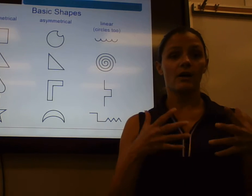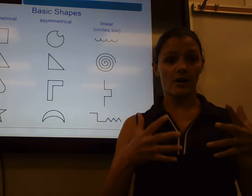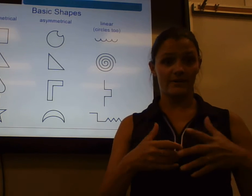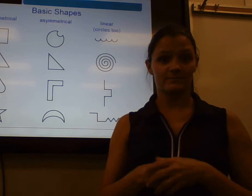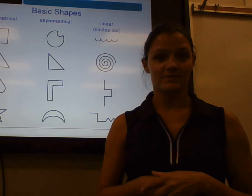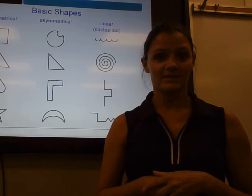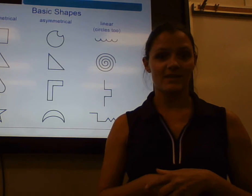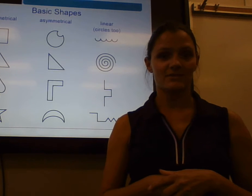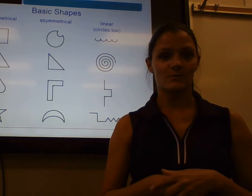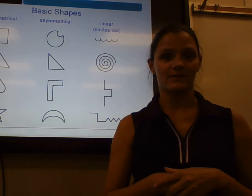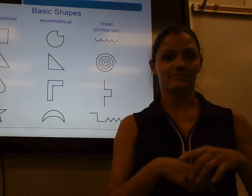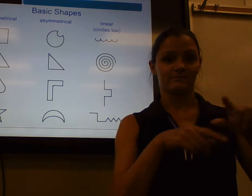right, next one.